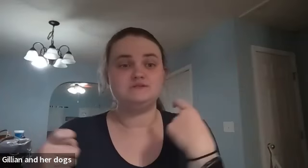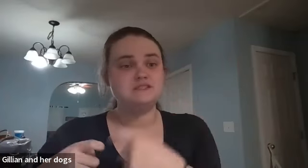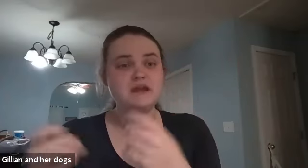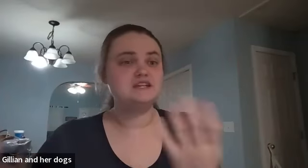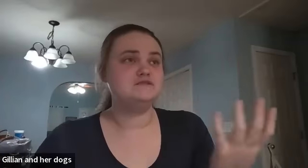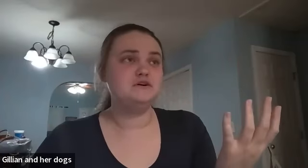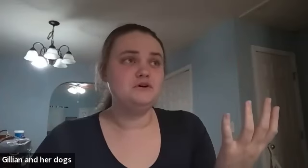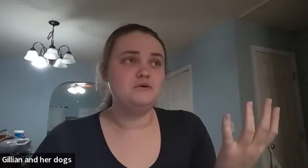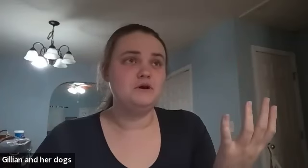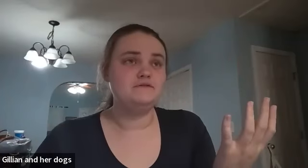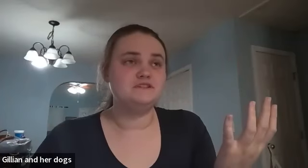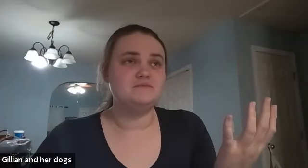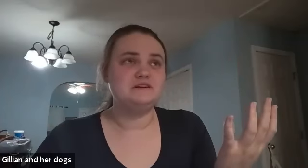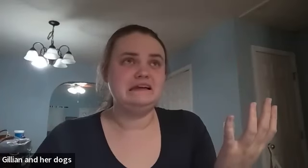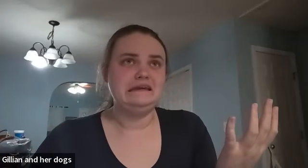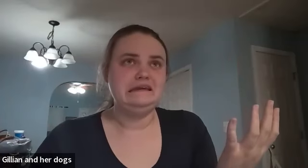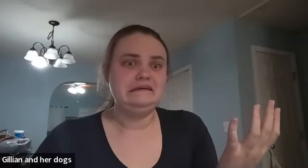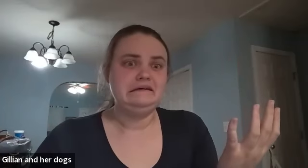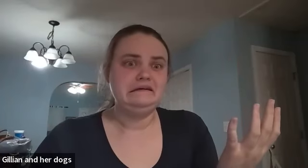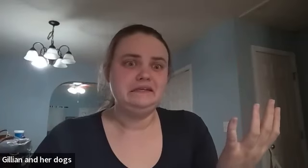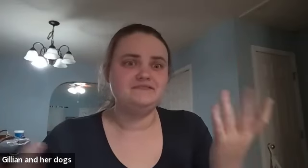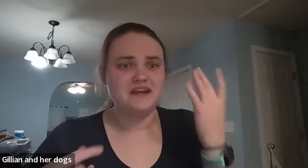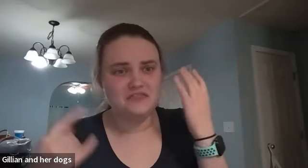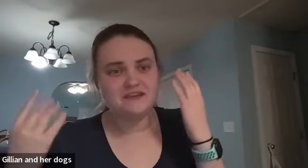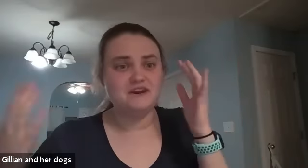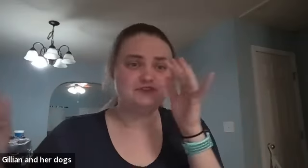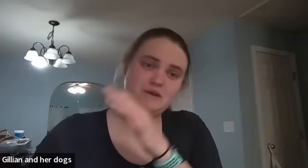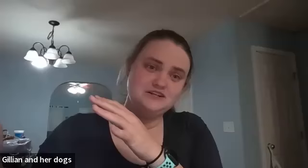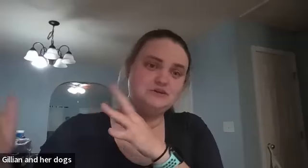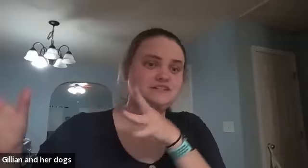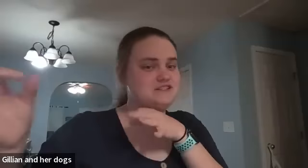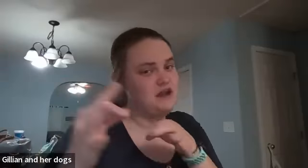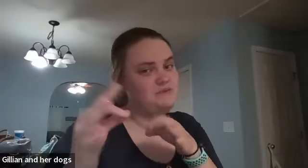with Spanish, if you don't know the word for something, you're like, you have to kind of think of another Spanish word to describe it and it